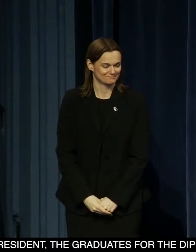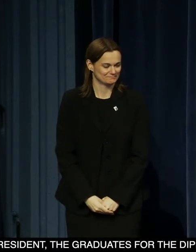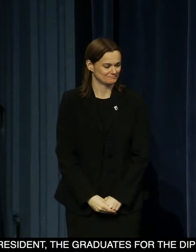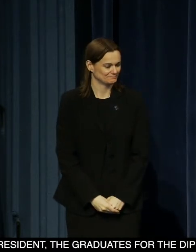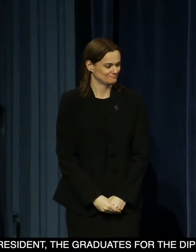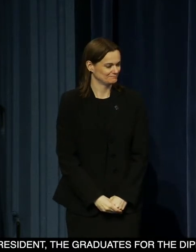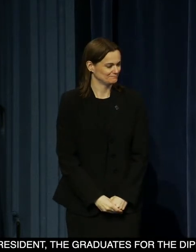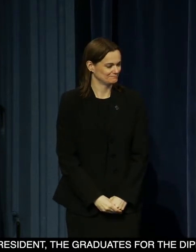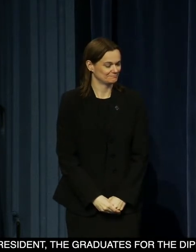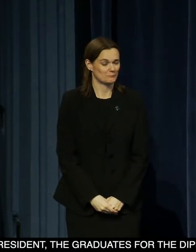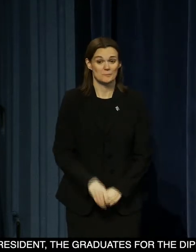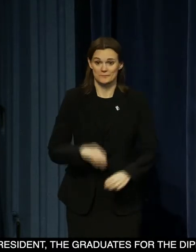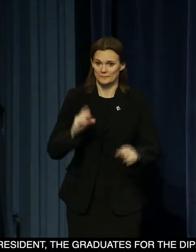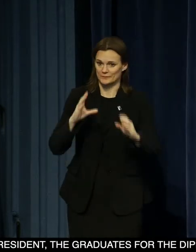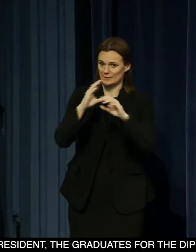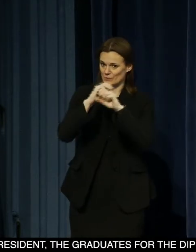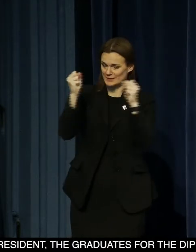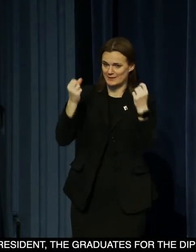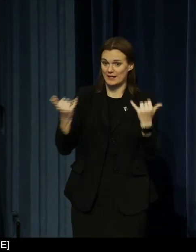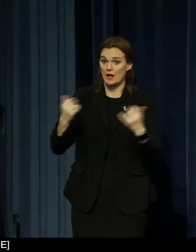Anna Haverstock.